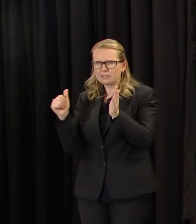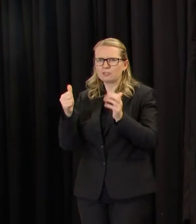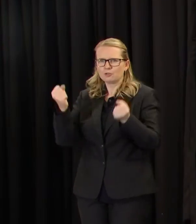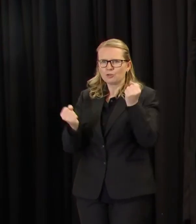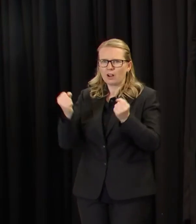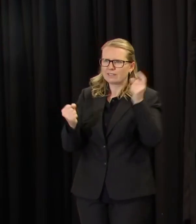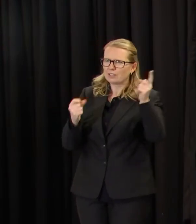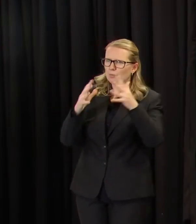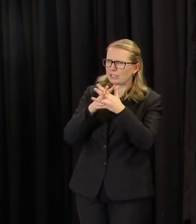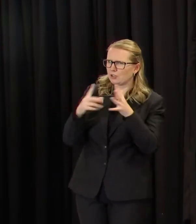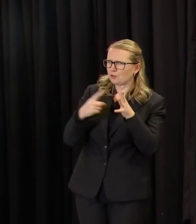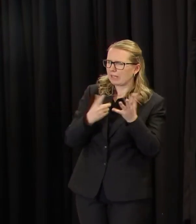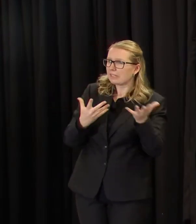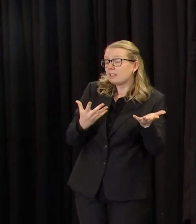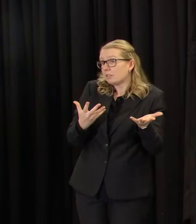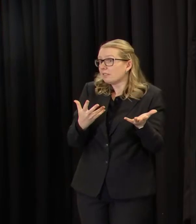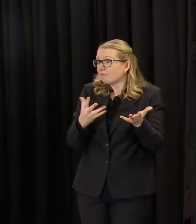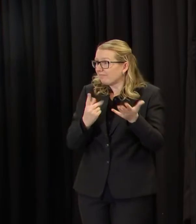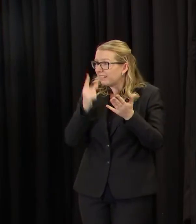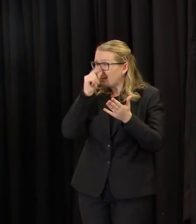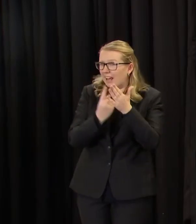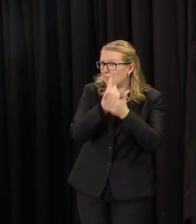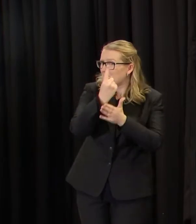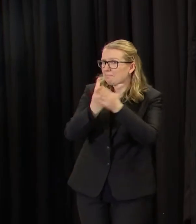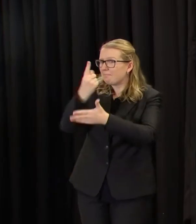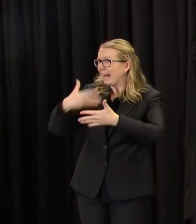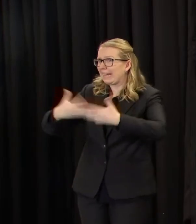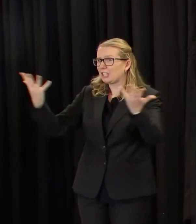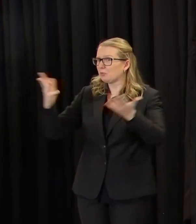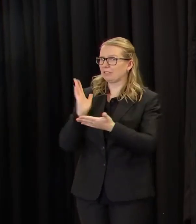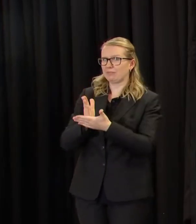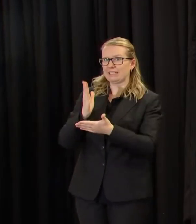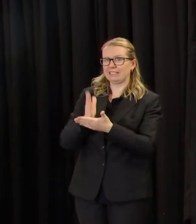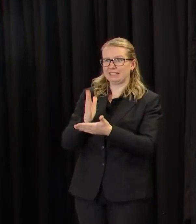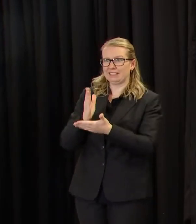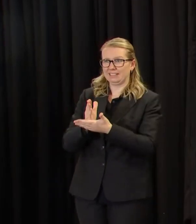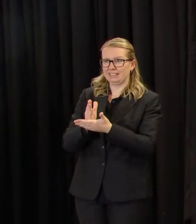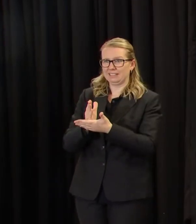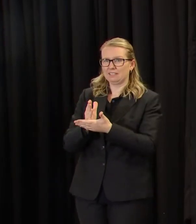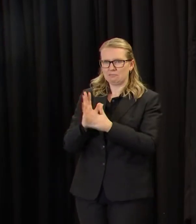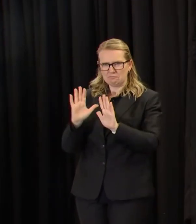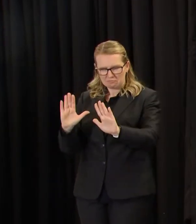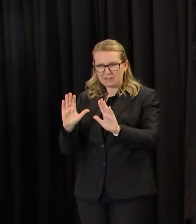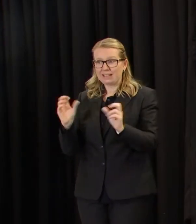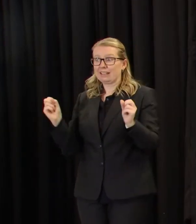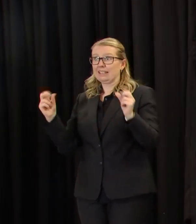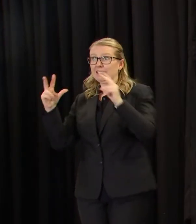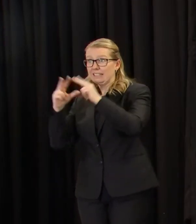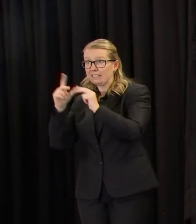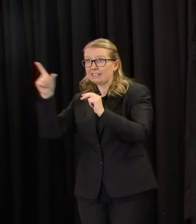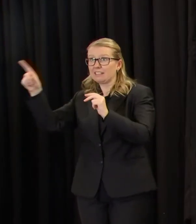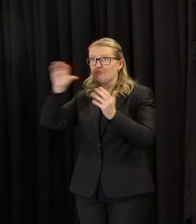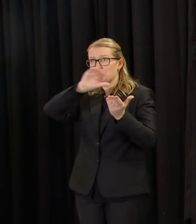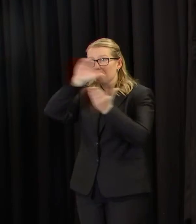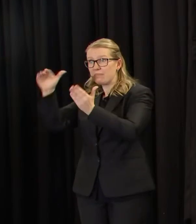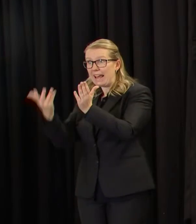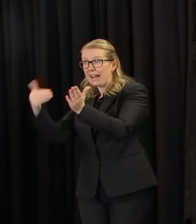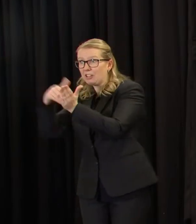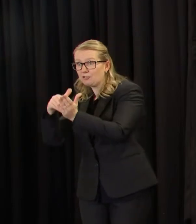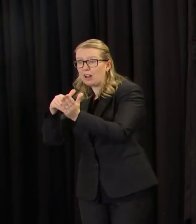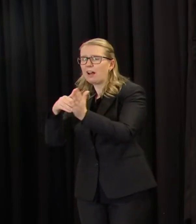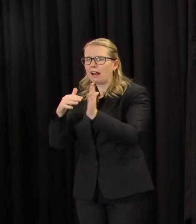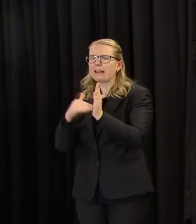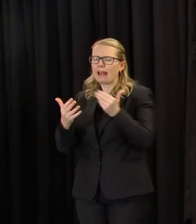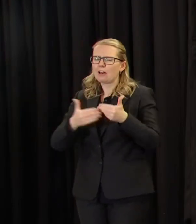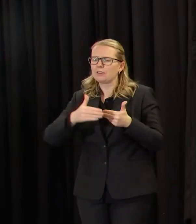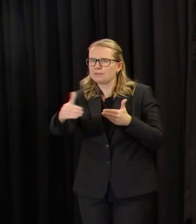have confirmed was that we weren't going to continue to see hundreds of thousands more doses going to Sydney, and I've had that confirmed, and that's a good thing, I think. The number